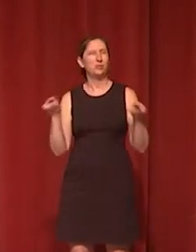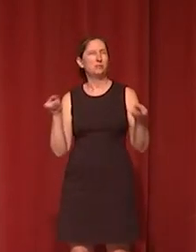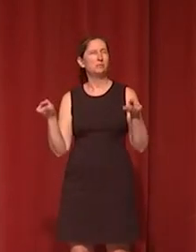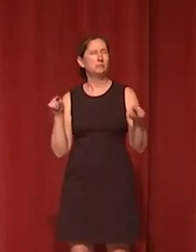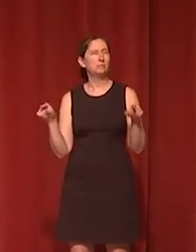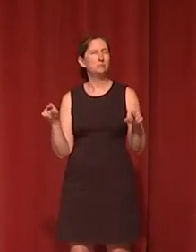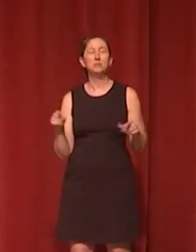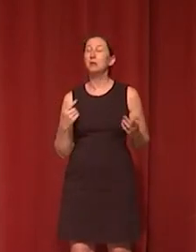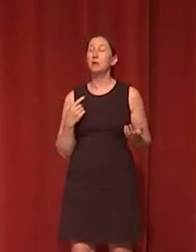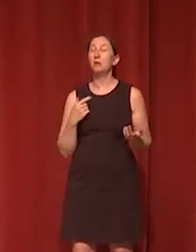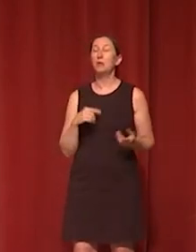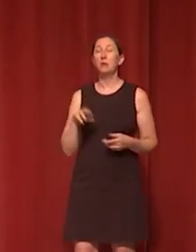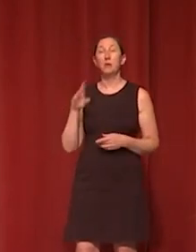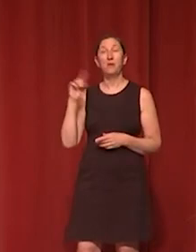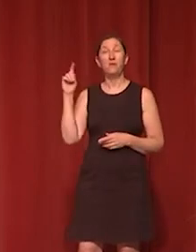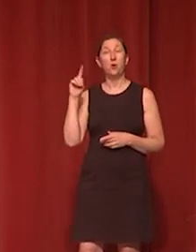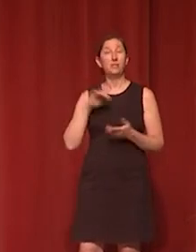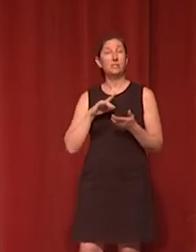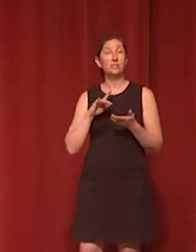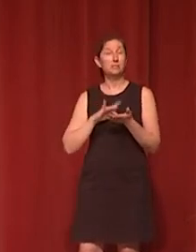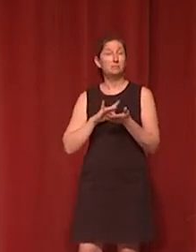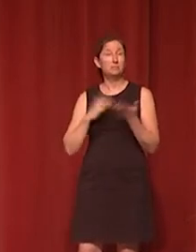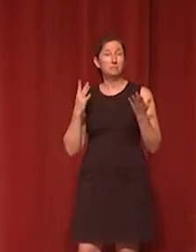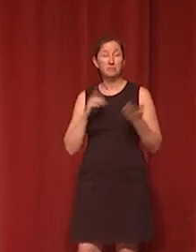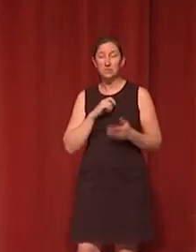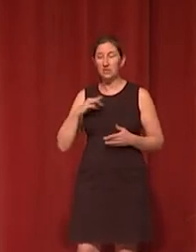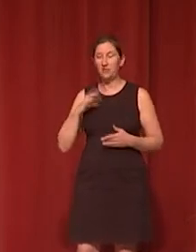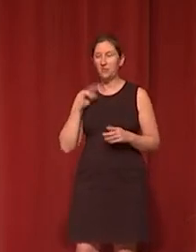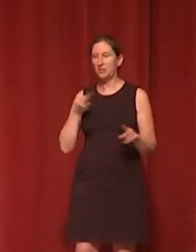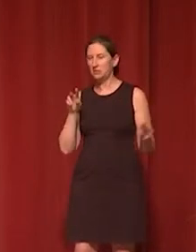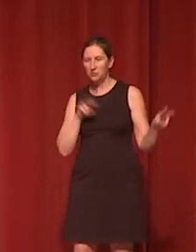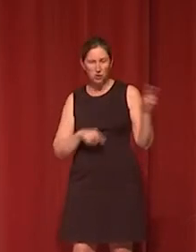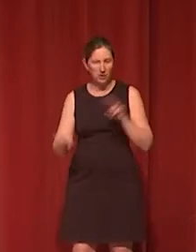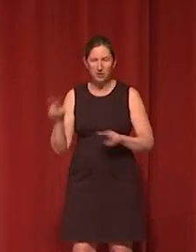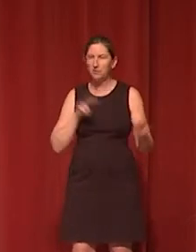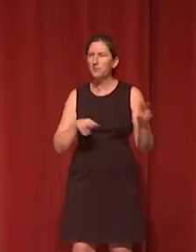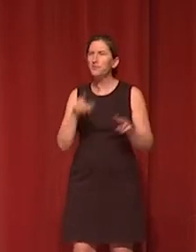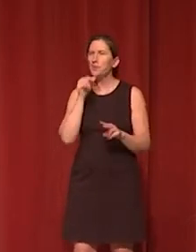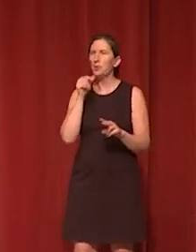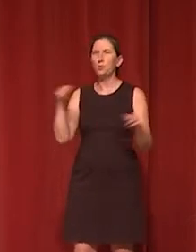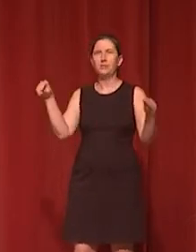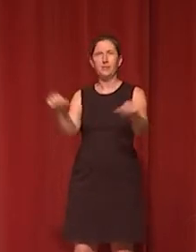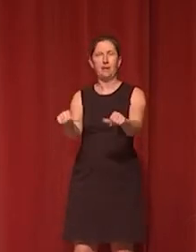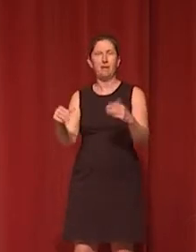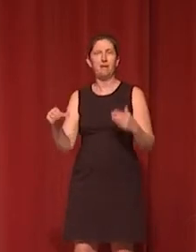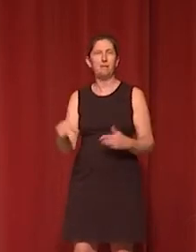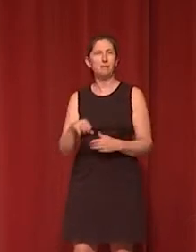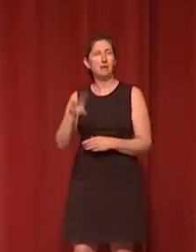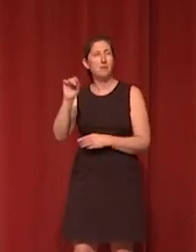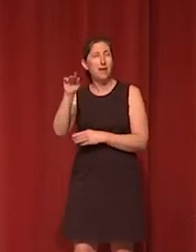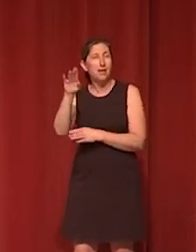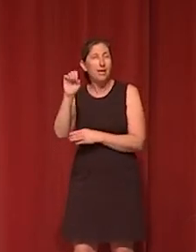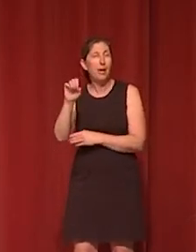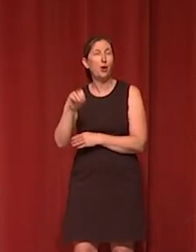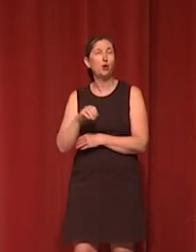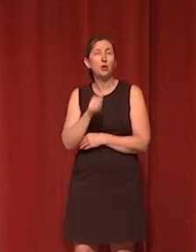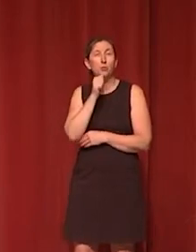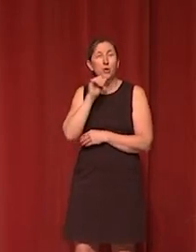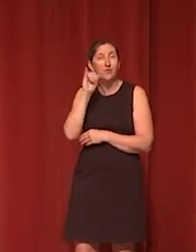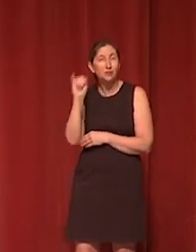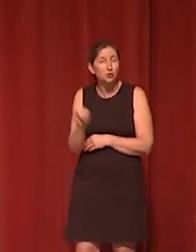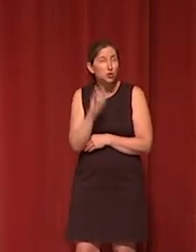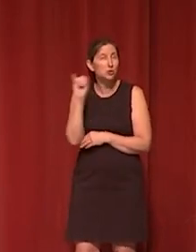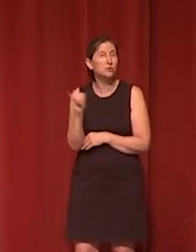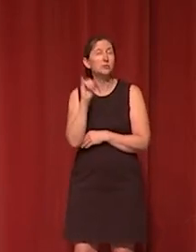really track what is going on with the payers in the marketplace, whether it's Medicare, whether it's commercial insurance. How are they looking at